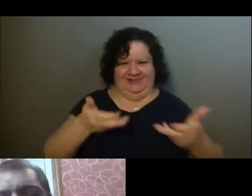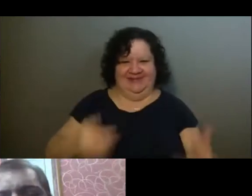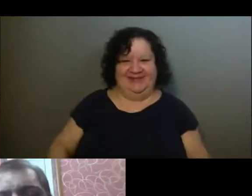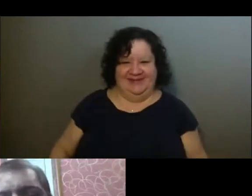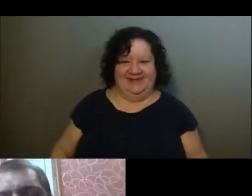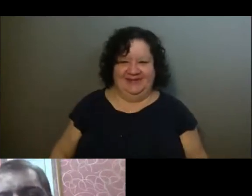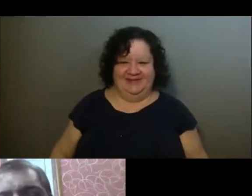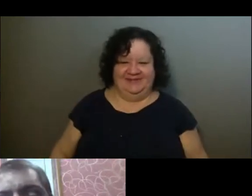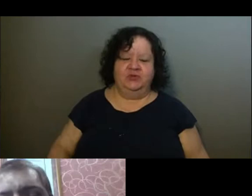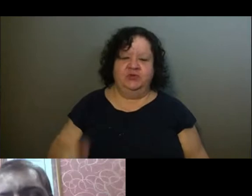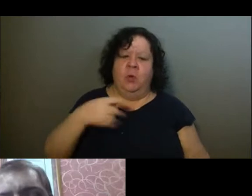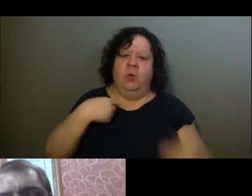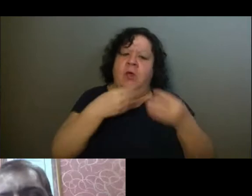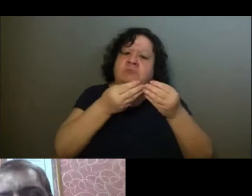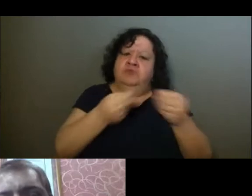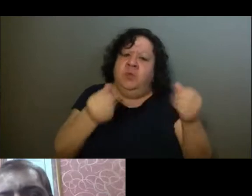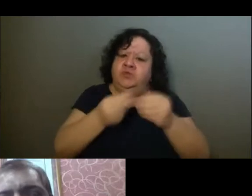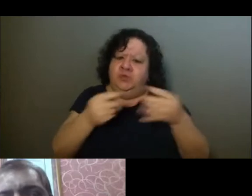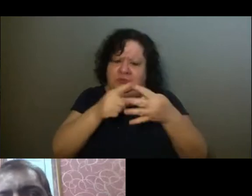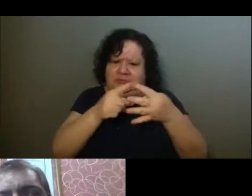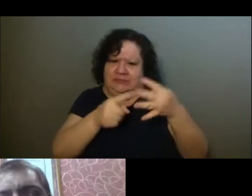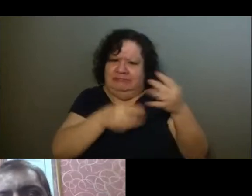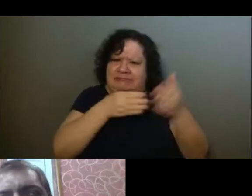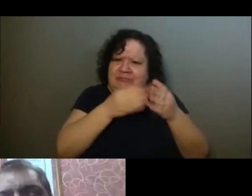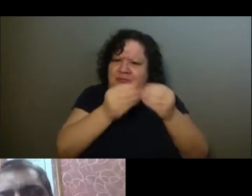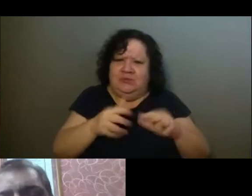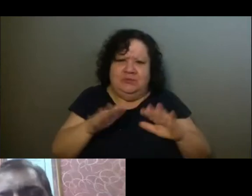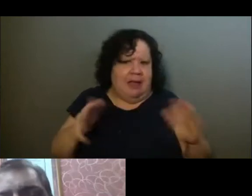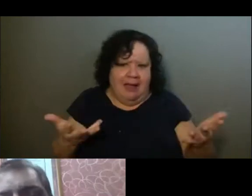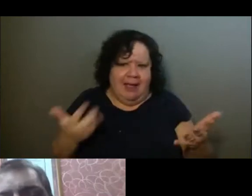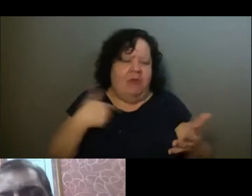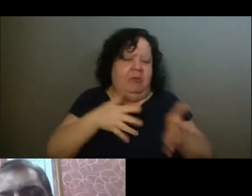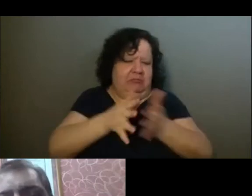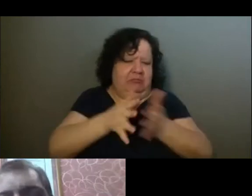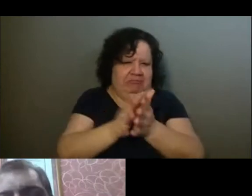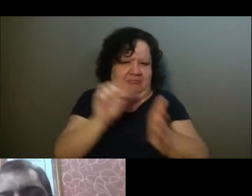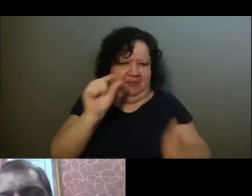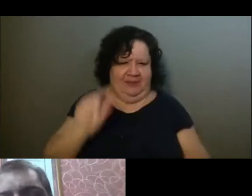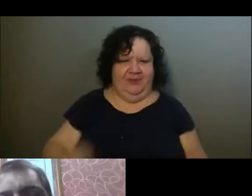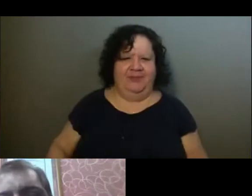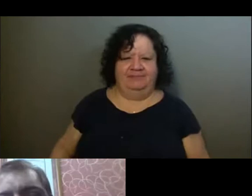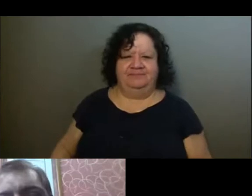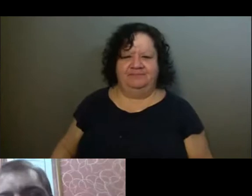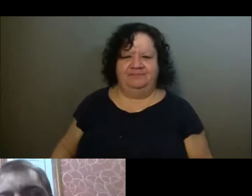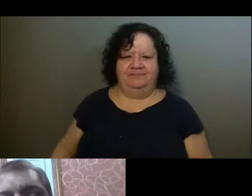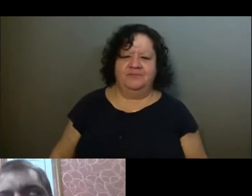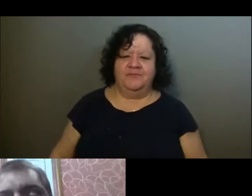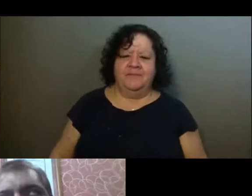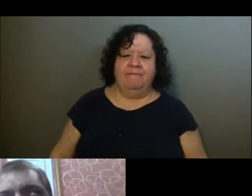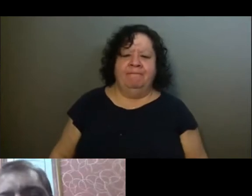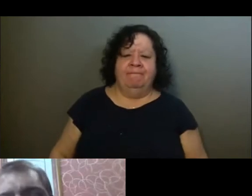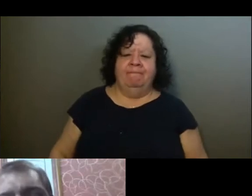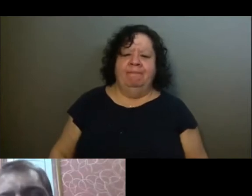we have taken an approach, a systems approach, where the solution could integrate with an existing disaster management